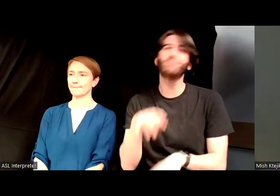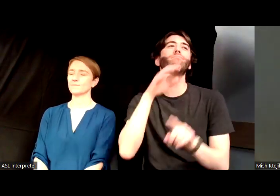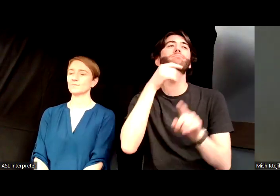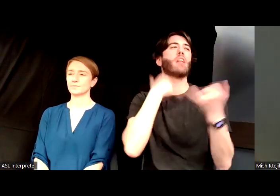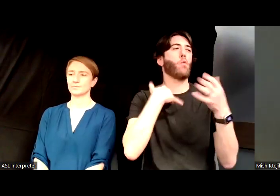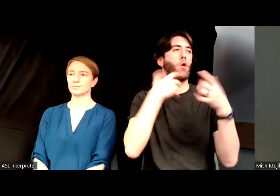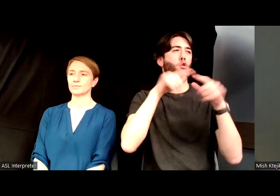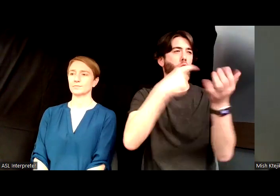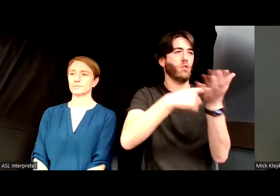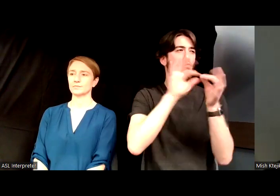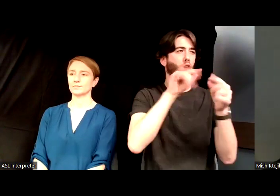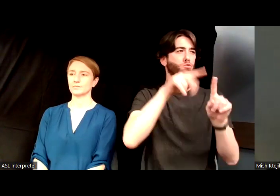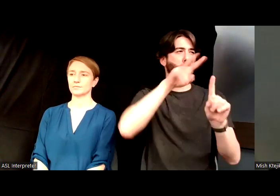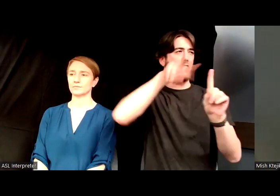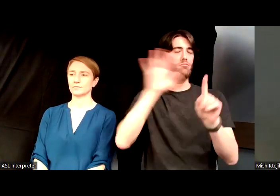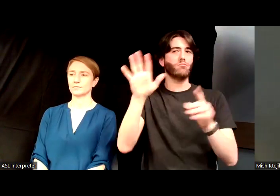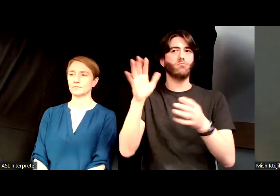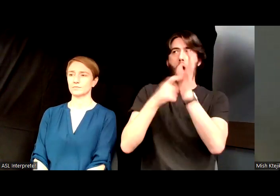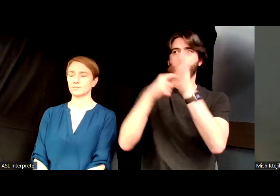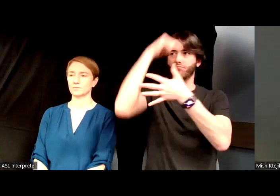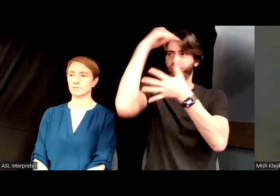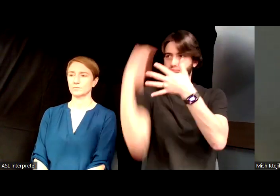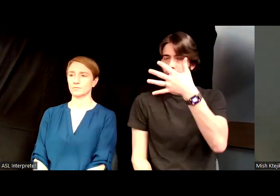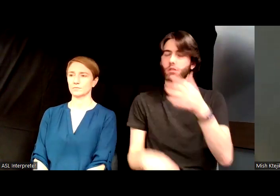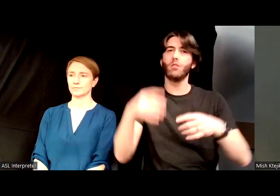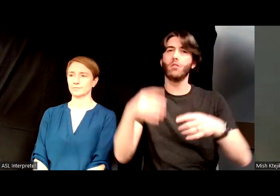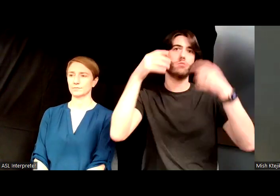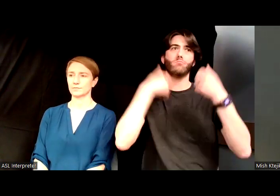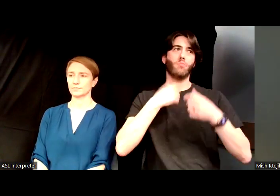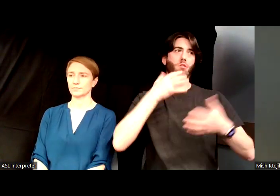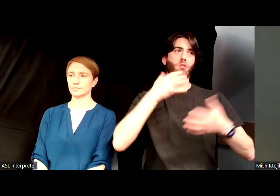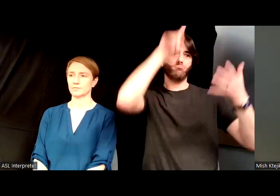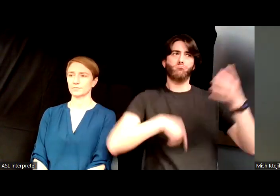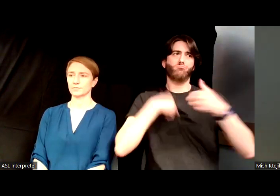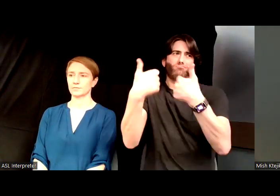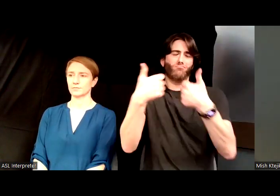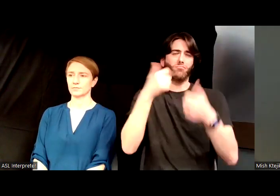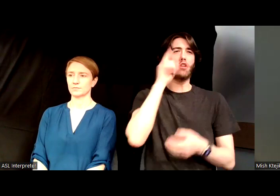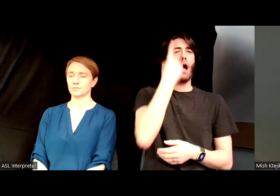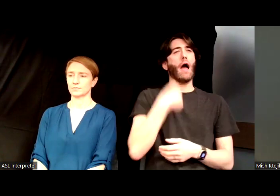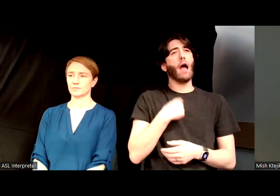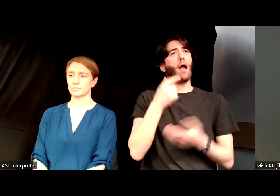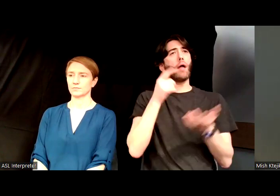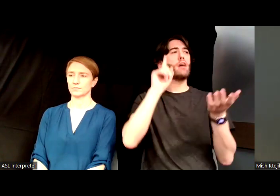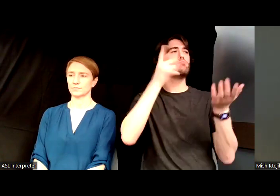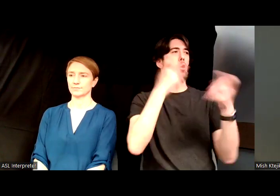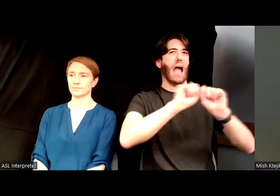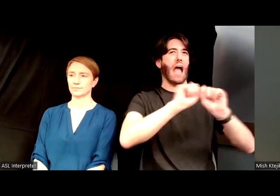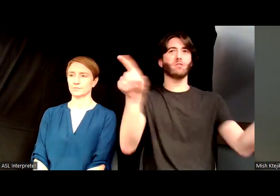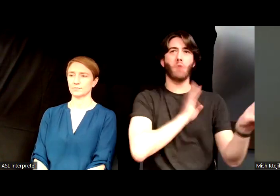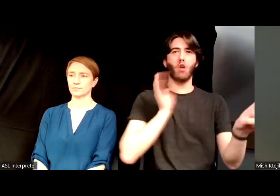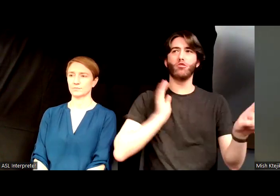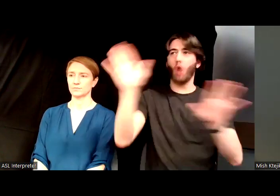So this is Jack. So I want to continue that discussion about the supervisory requirements. So I think the list is good,